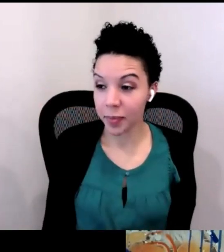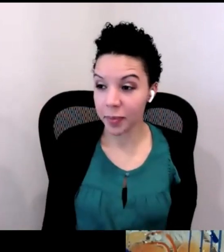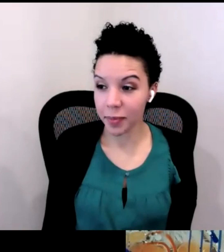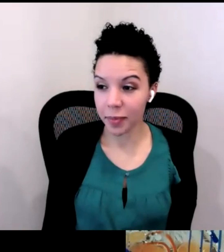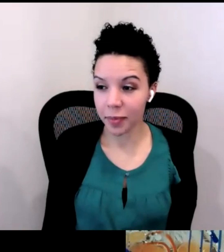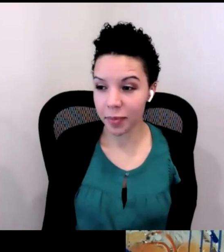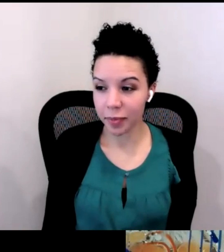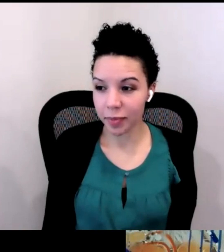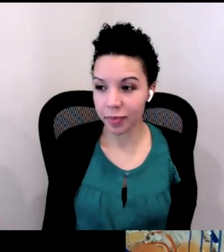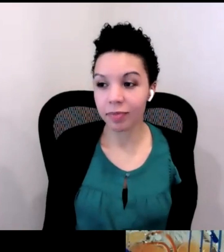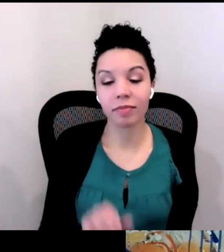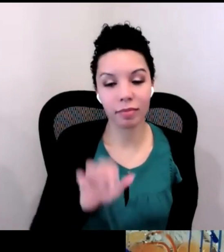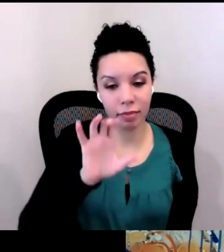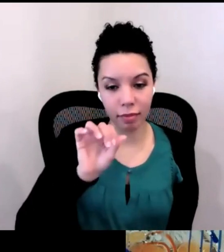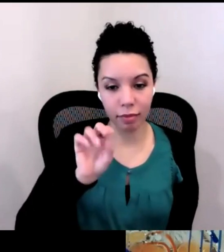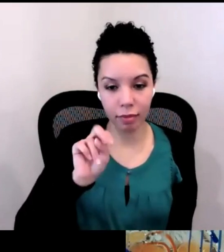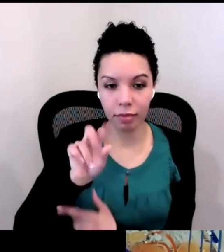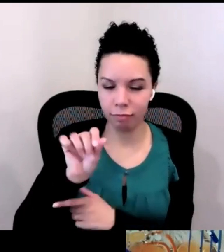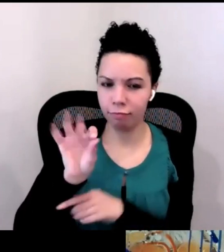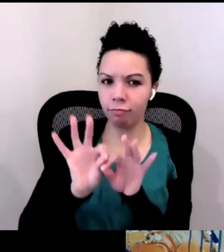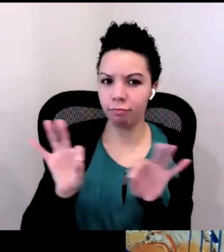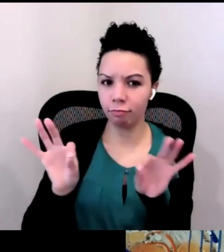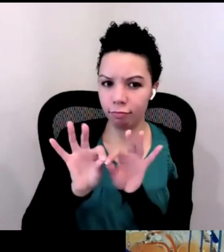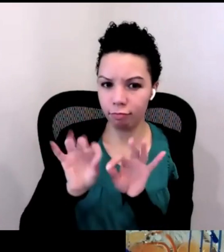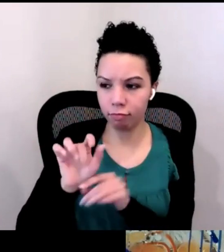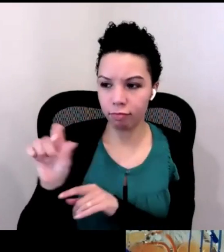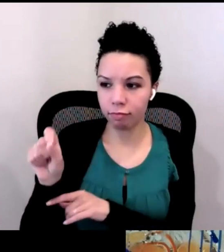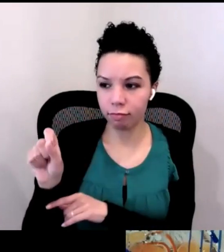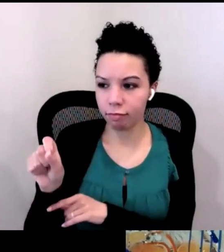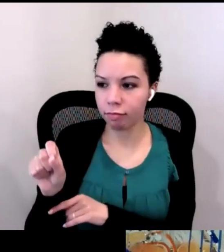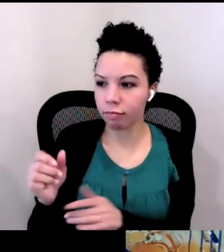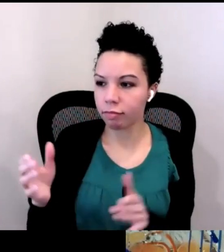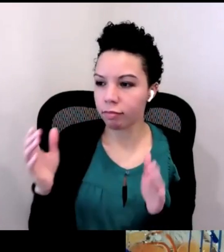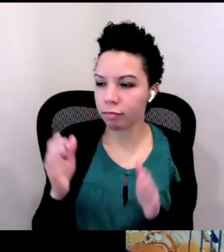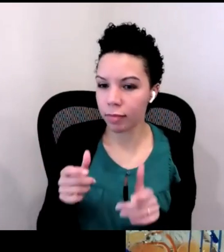Canva is an important tool. Text etiquette.